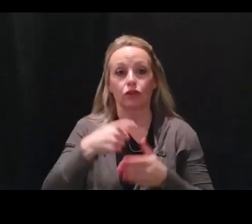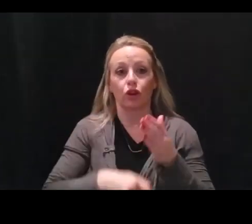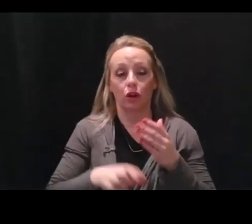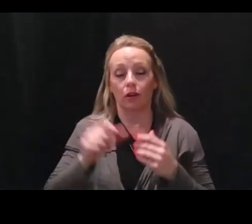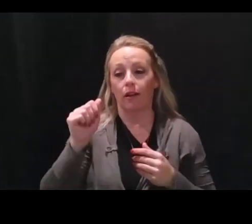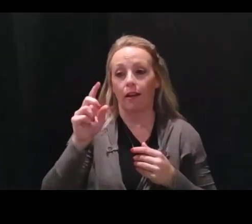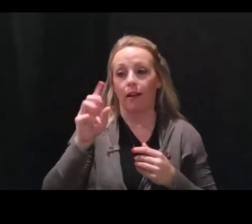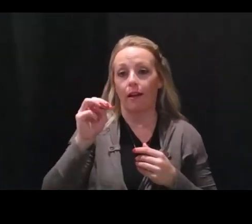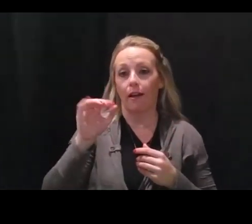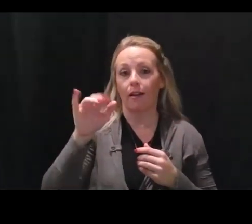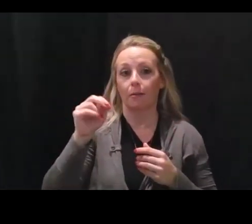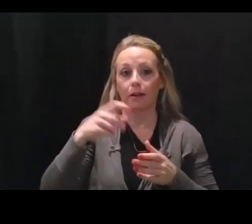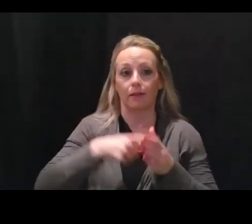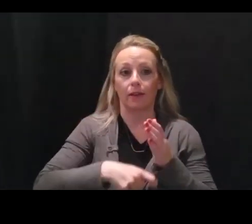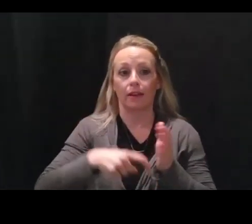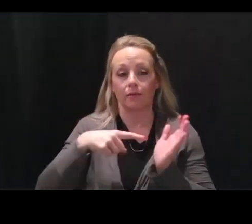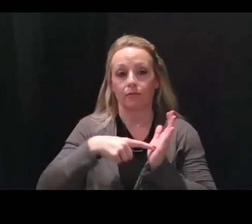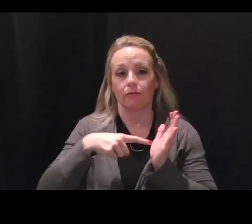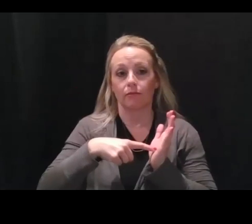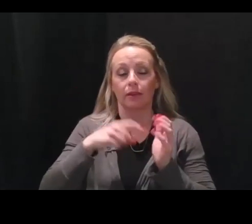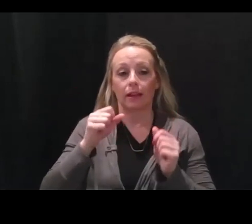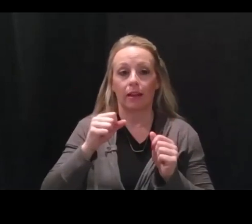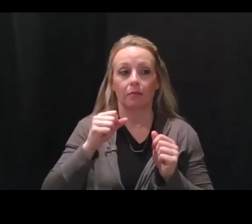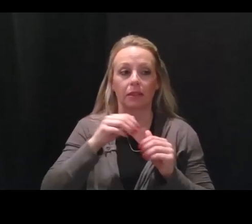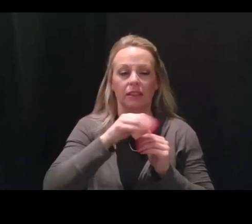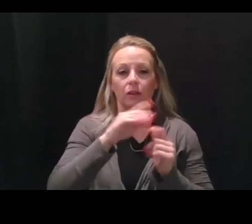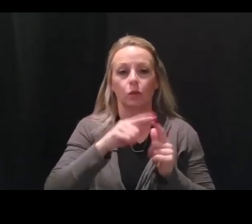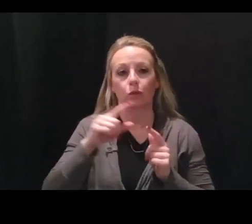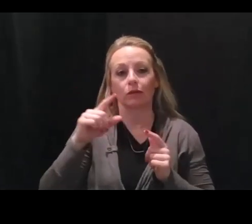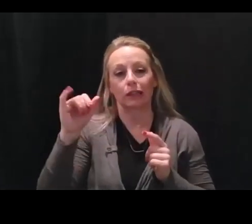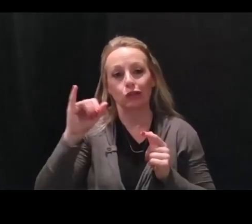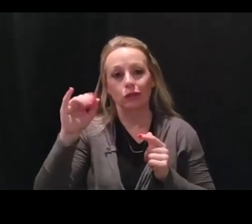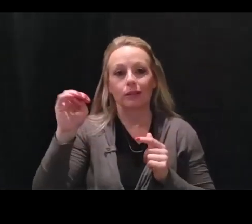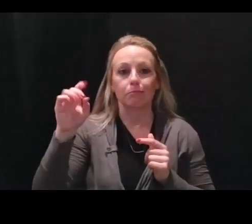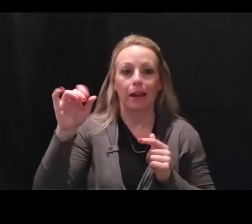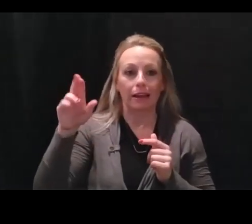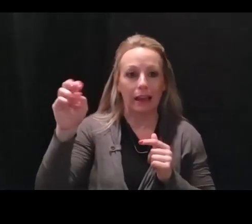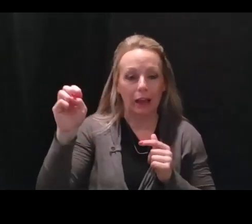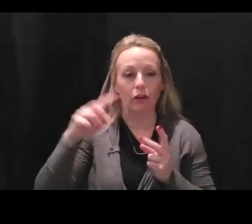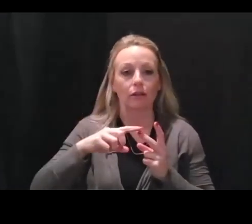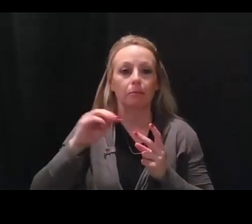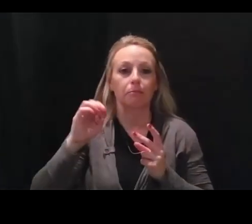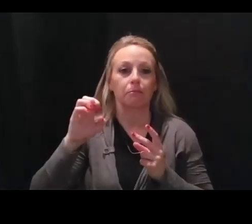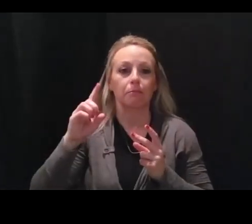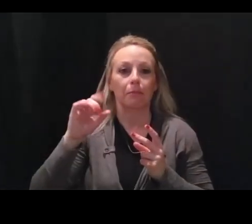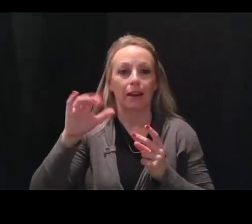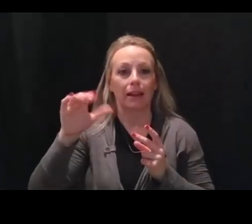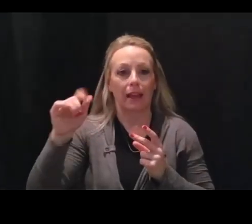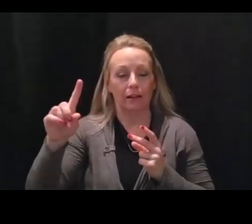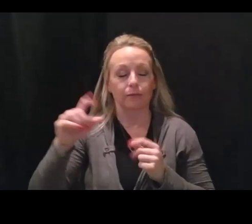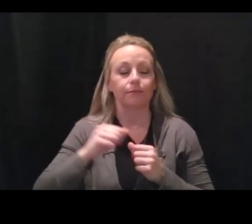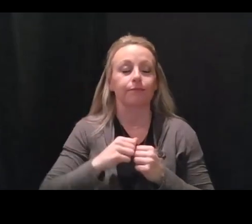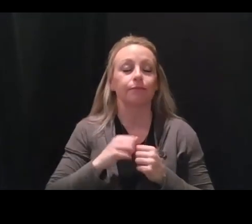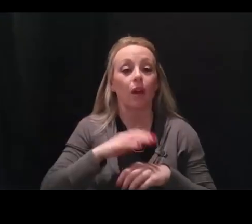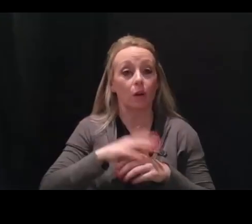fee that could be billed to insurance, Medicare, or Medicaid. This is what changed on Wednesday.